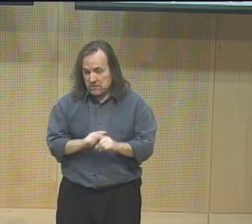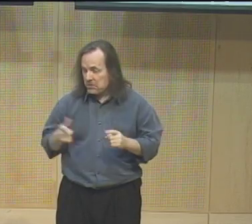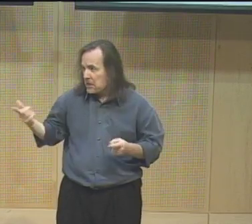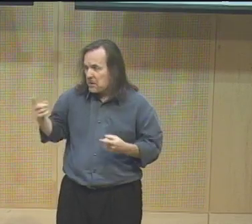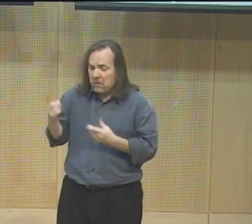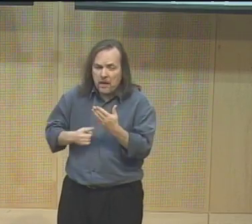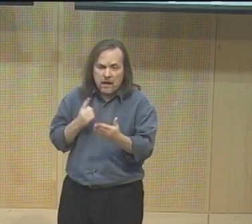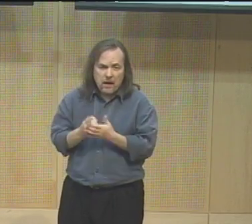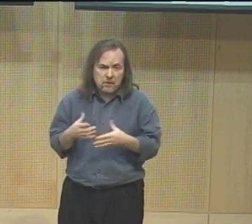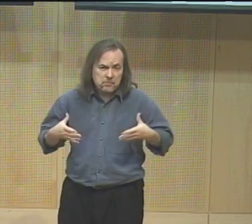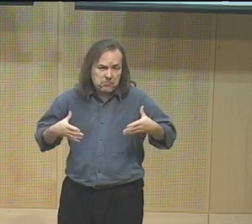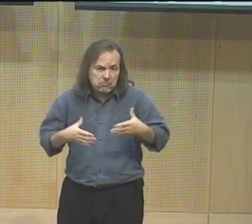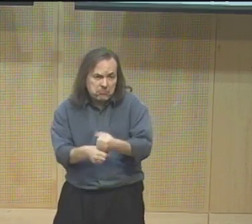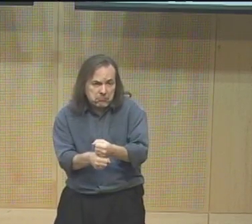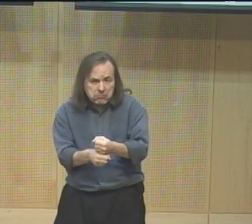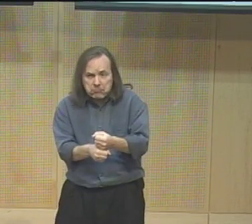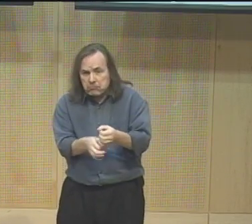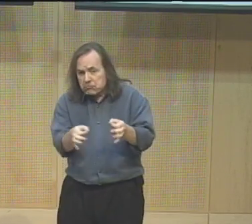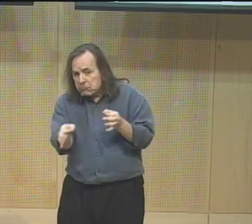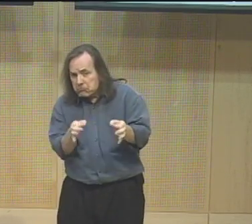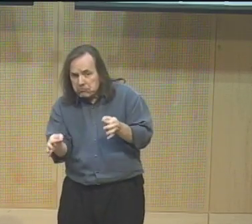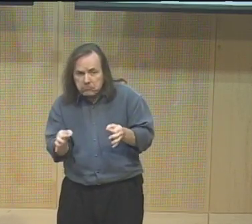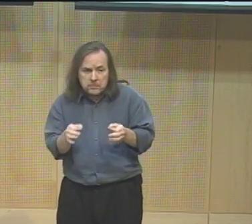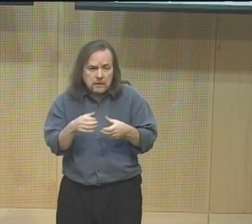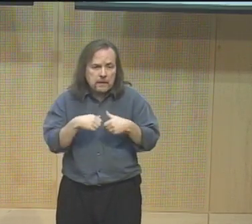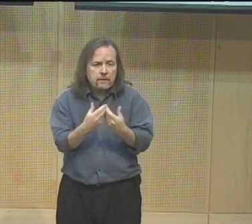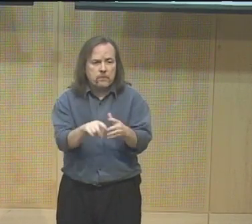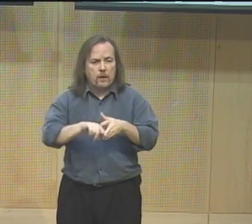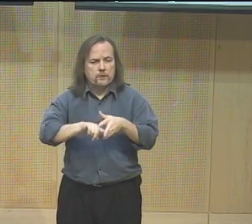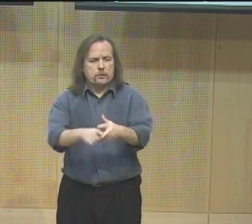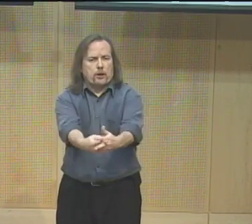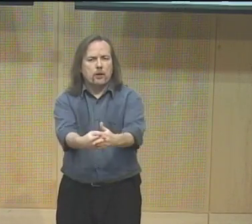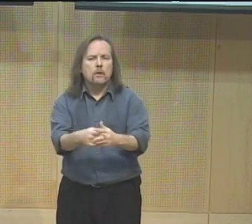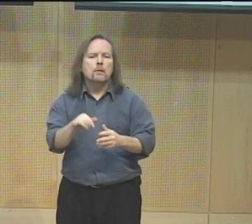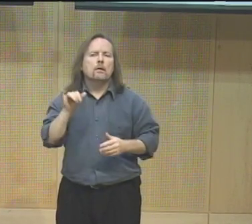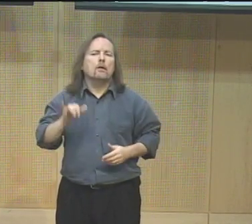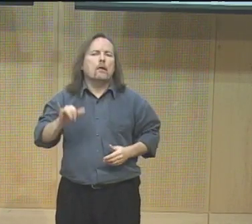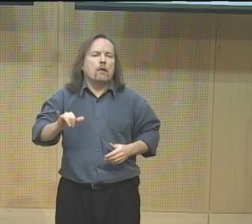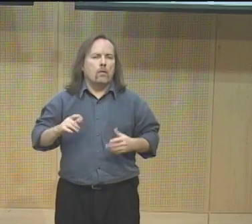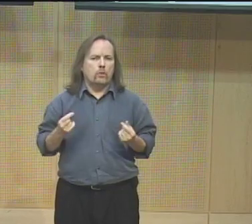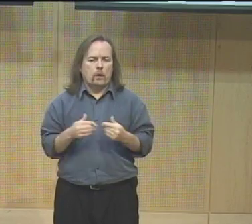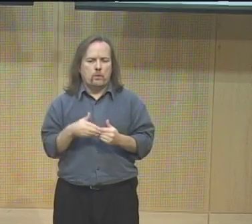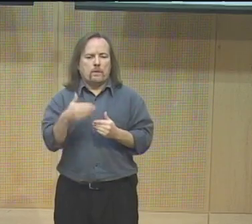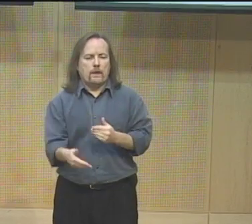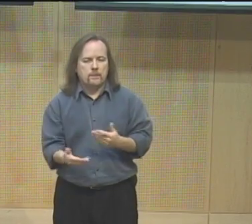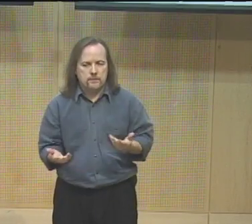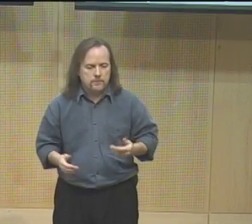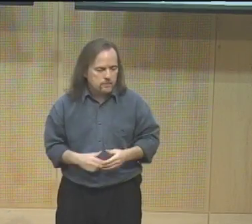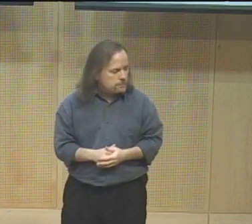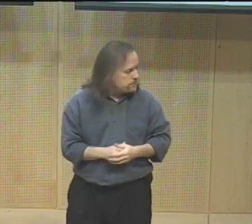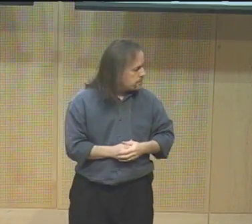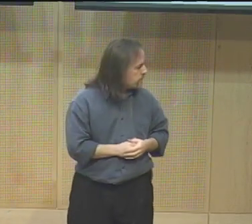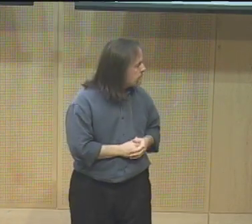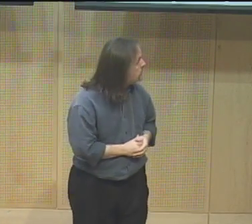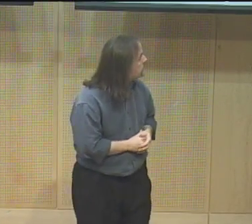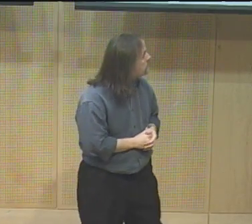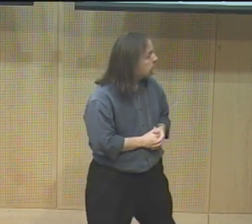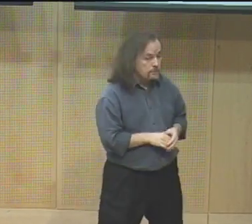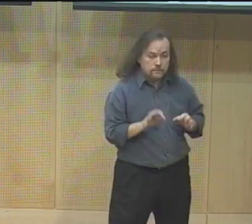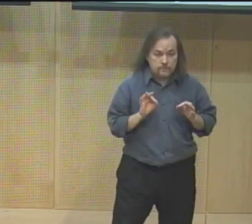consider it as financial advice from an expert. I am going to give you a start in your financial literacy,